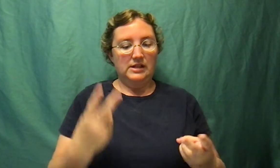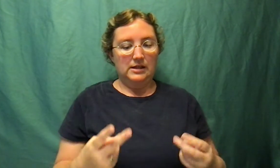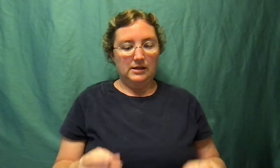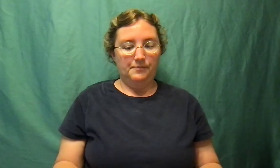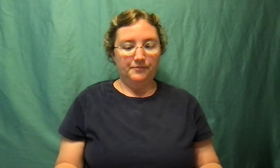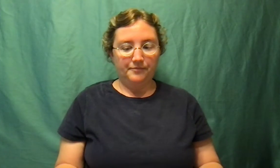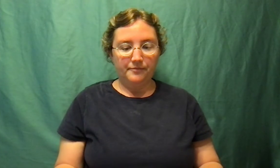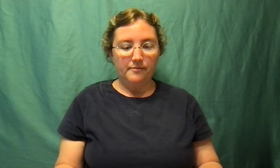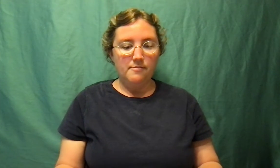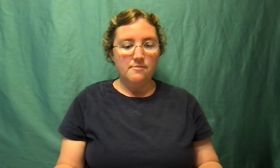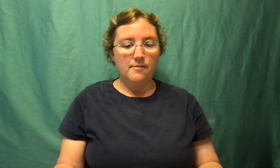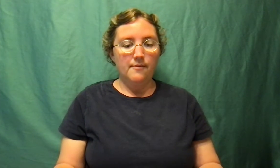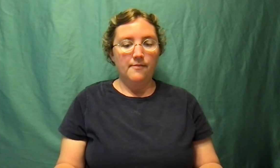visit.